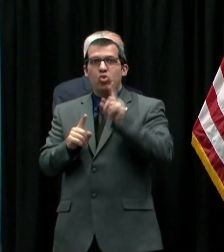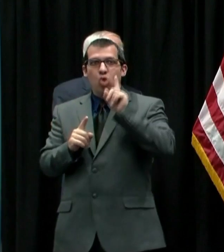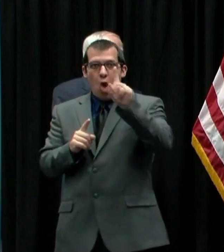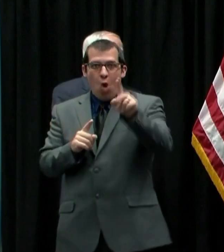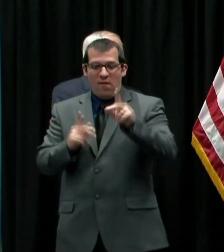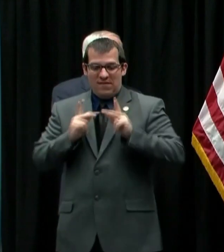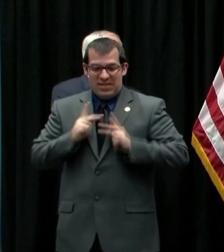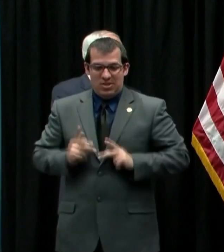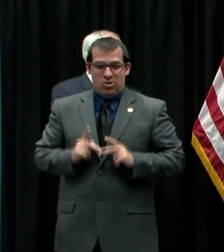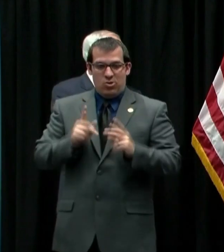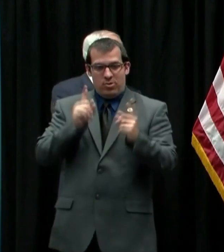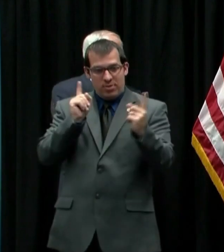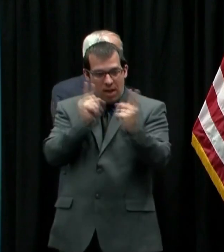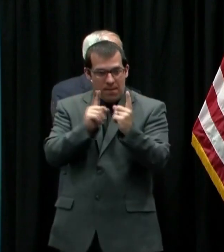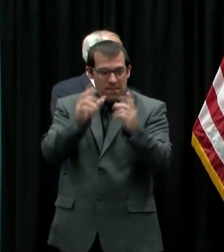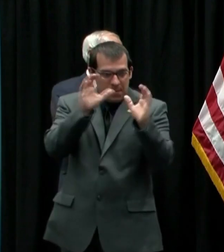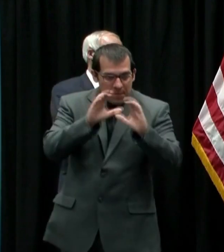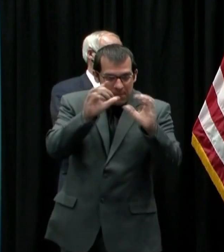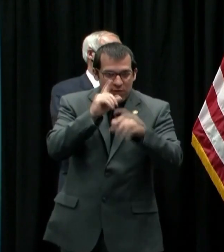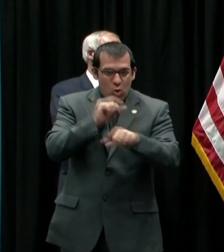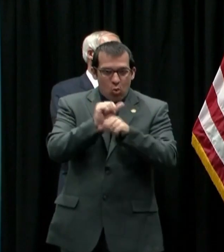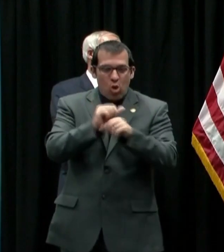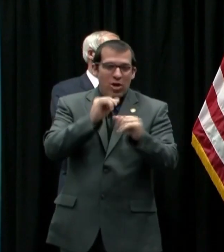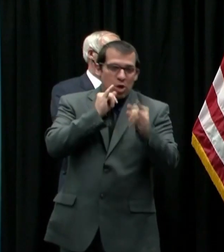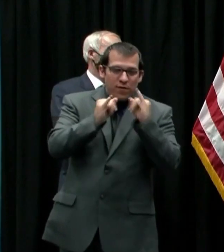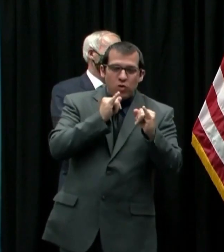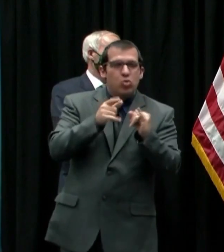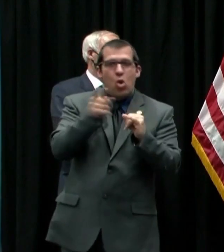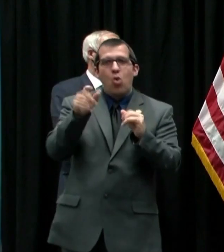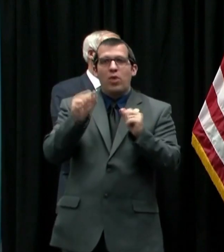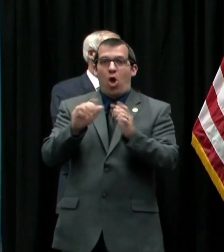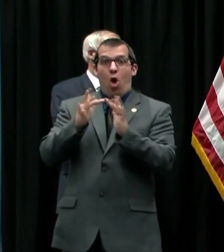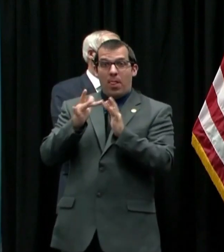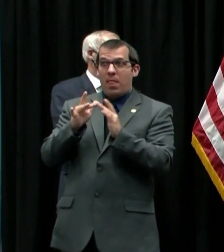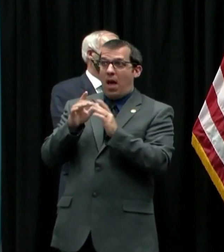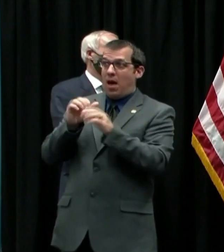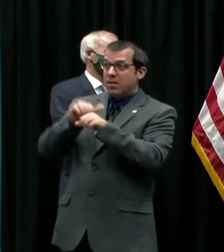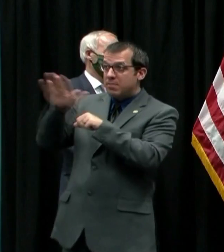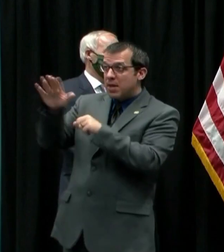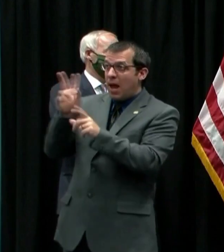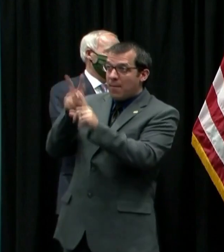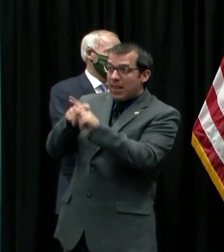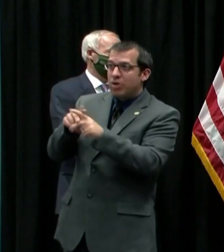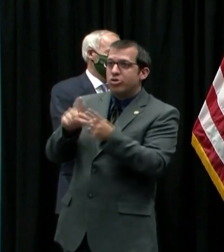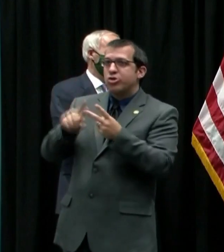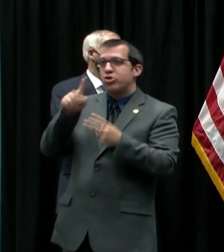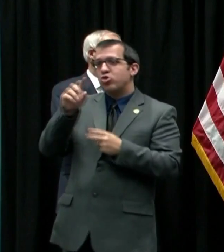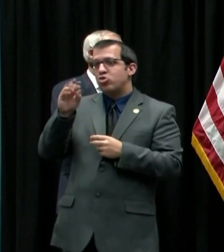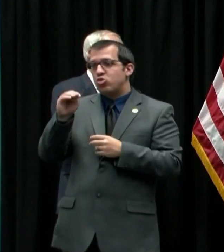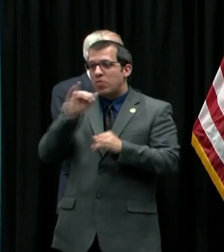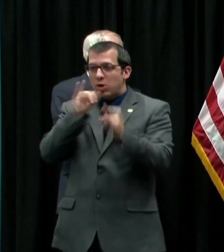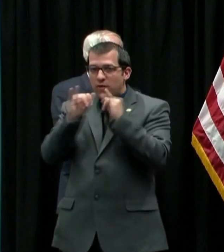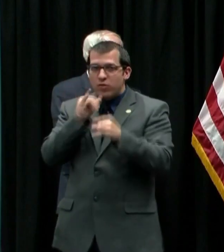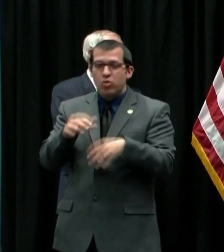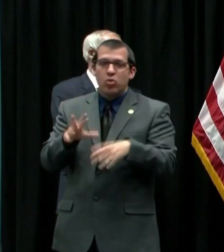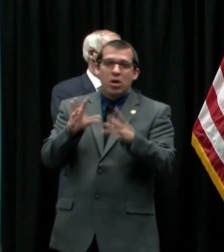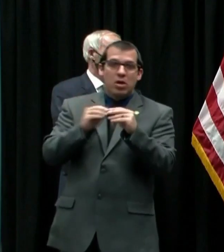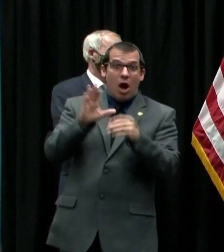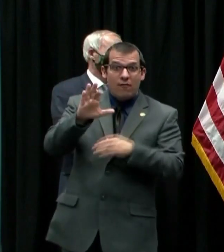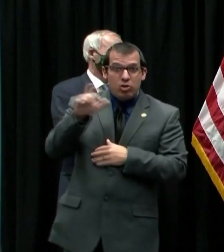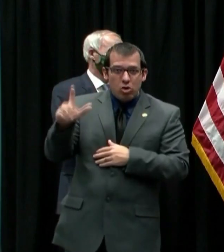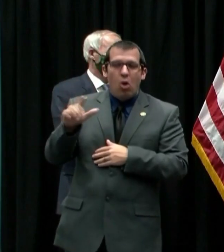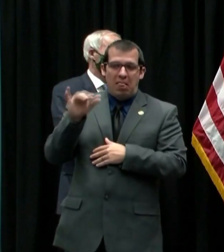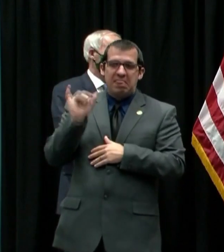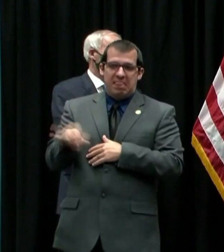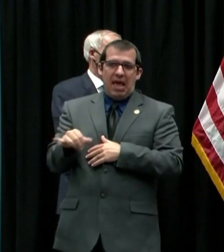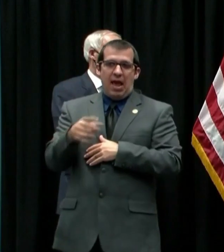do the physical interview, but if you are going out and online submitting the applications, doing a Zoom Zoom interview or a conference call, those would be